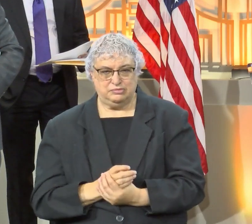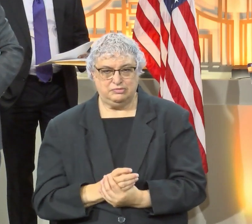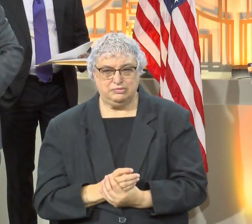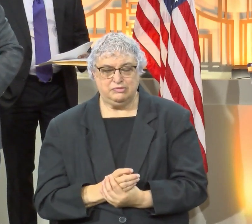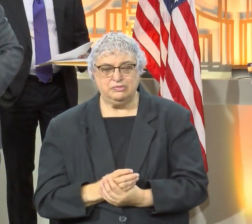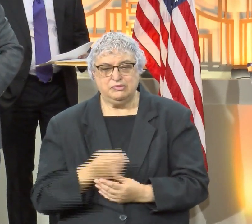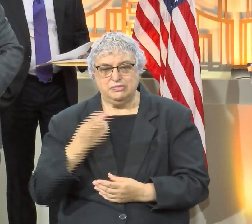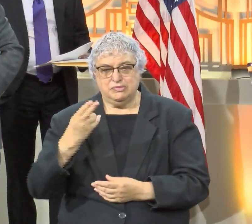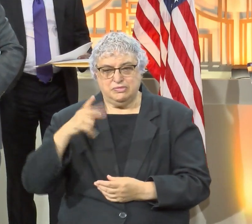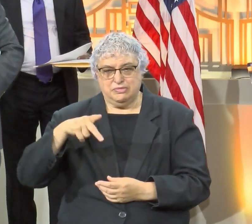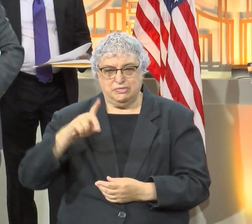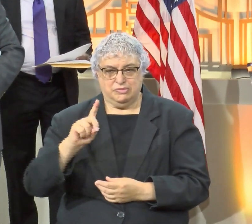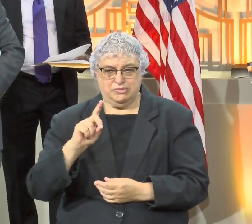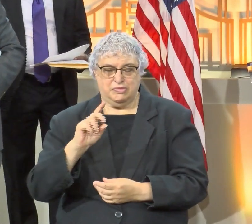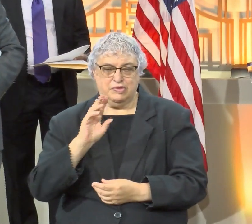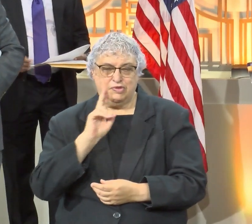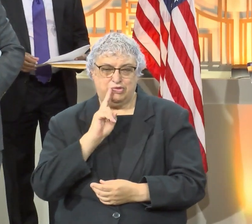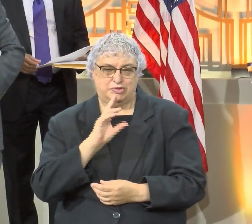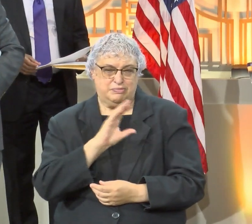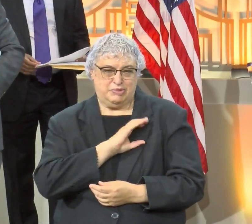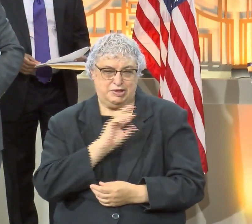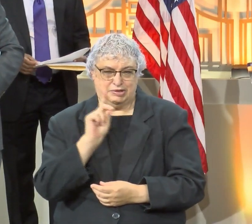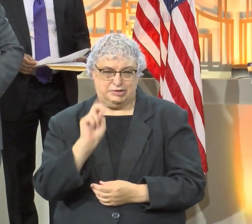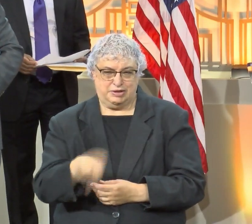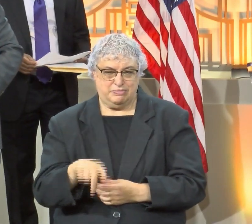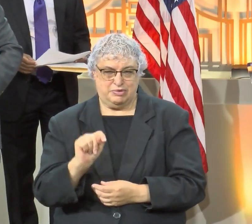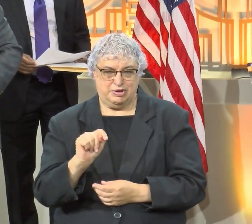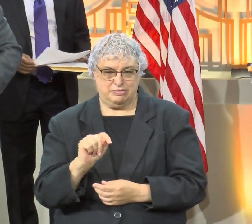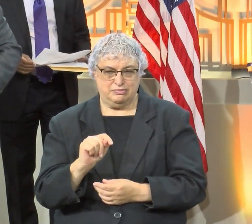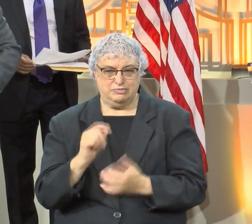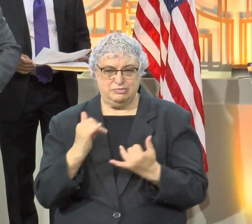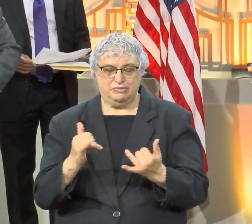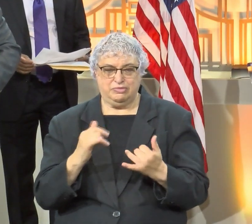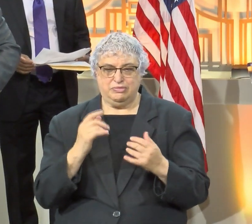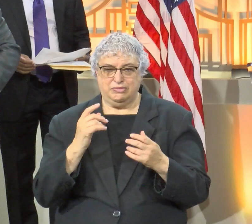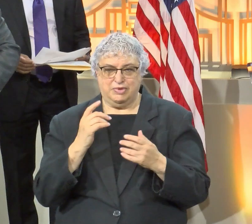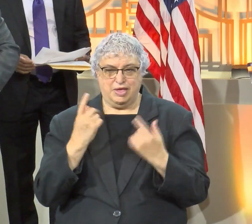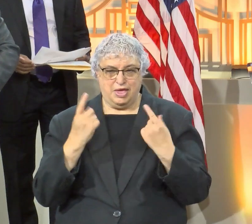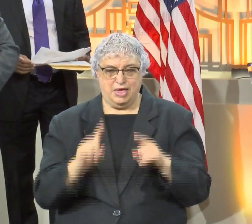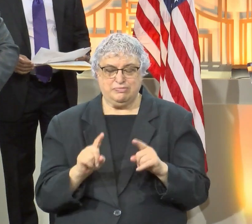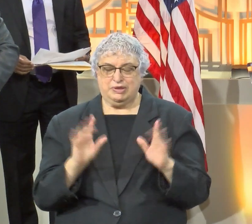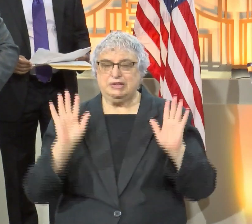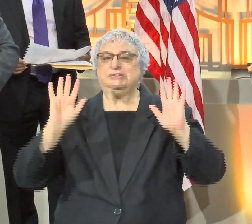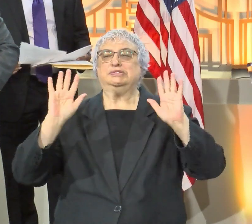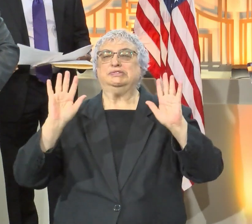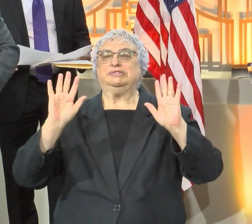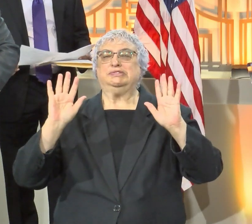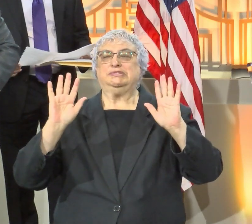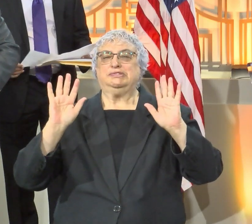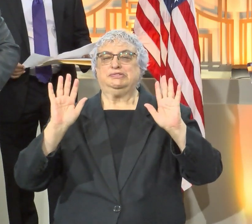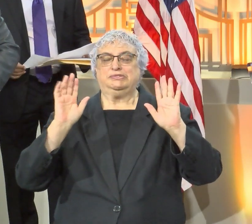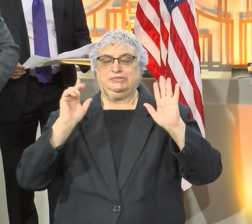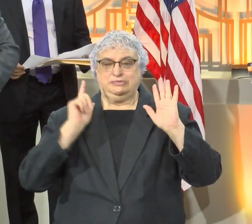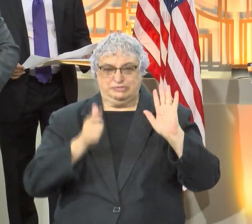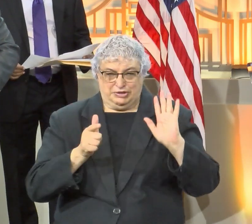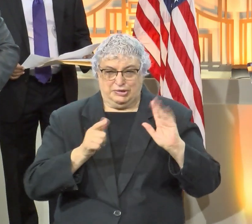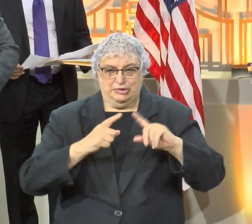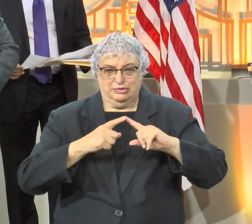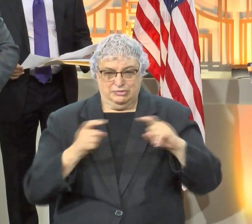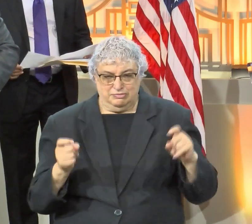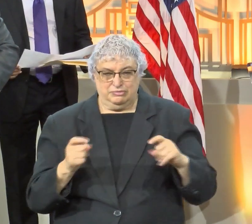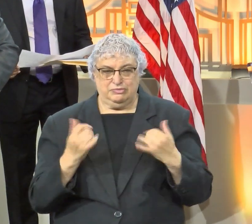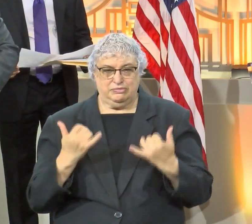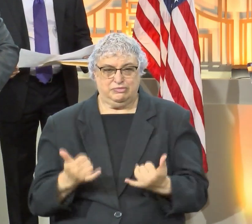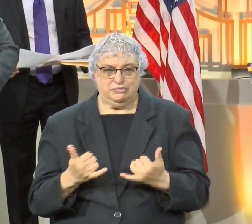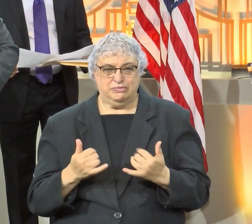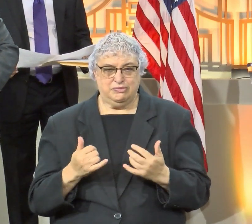when HPD is responding, oftentimes things have reached a point of no return. So soon we'll also be making some things